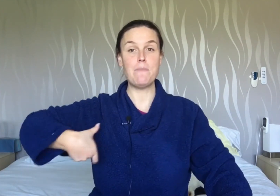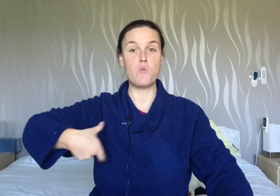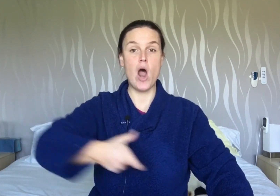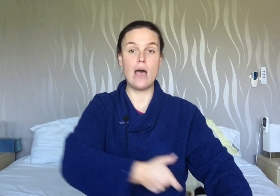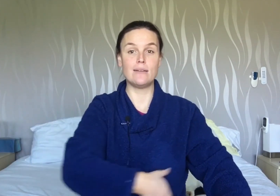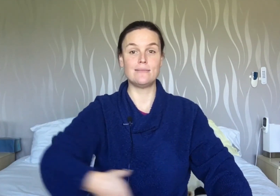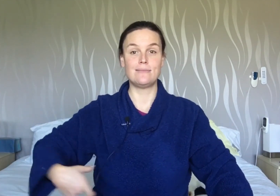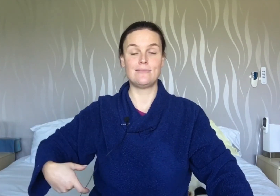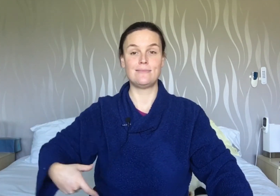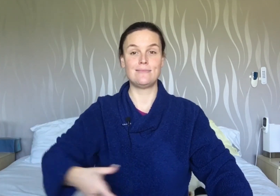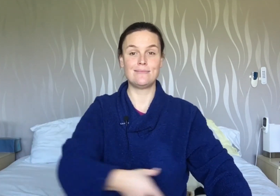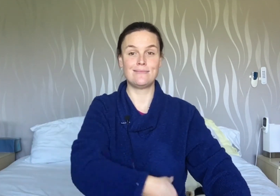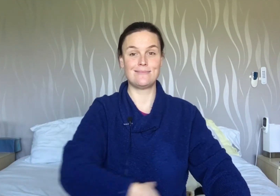Zebra.